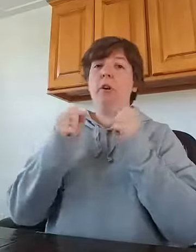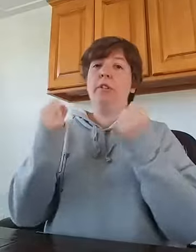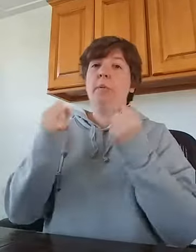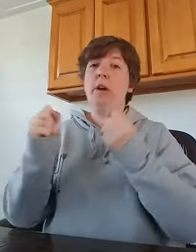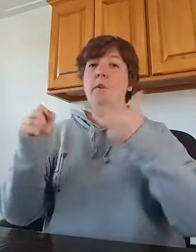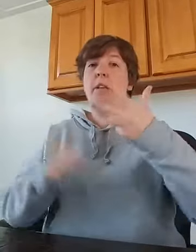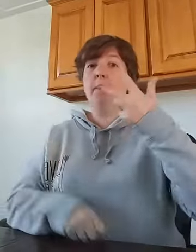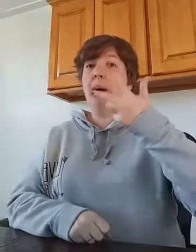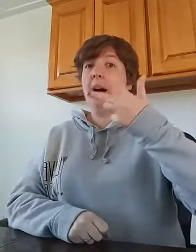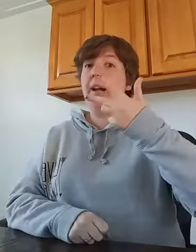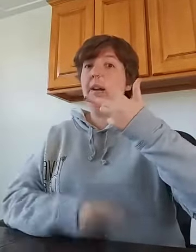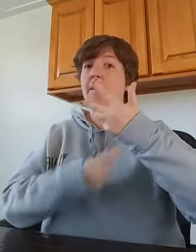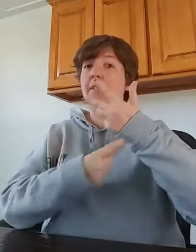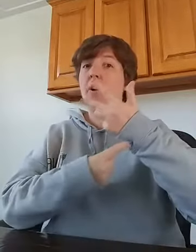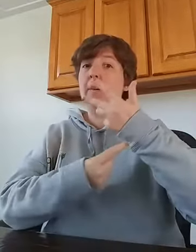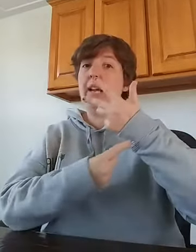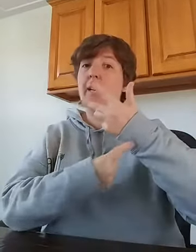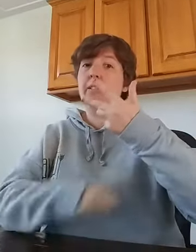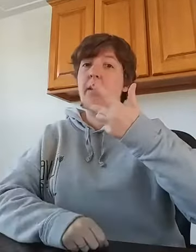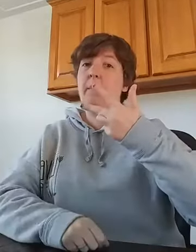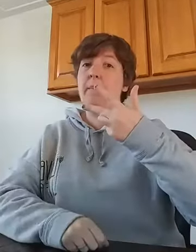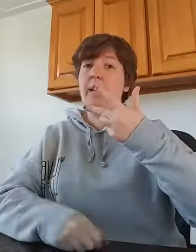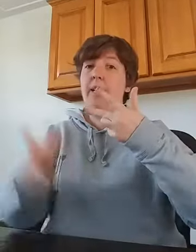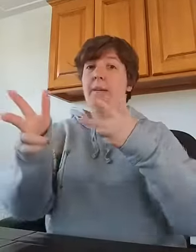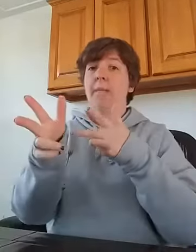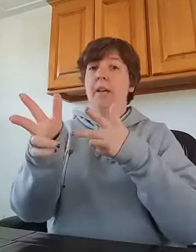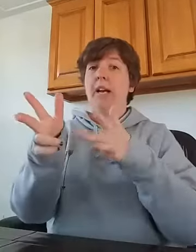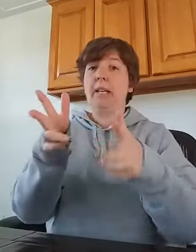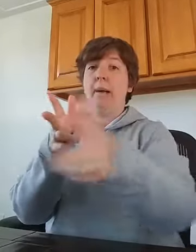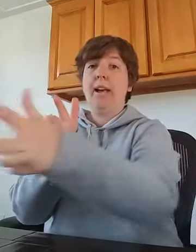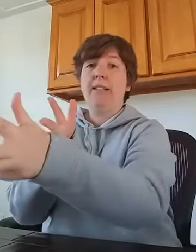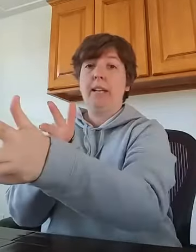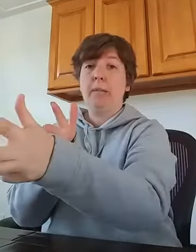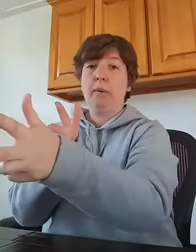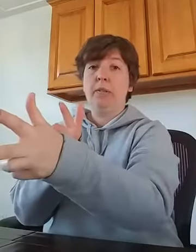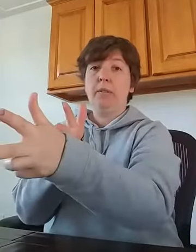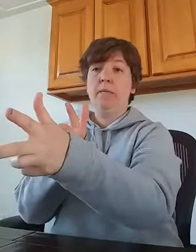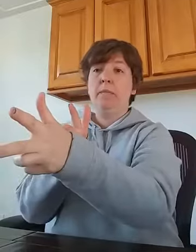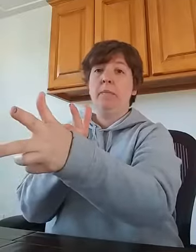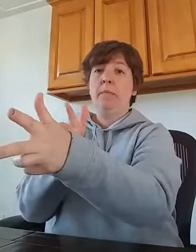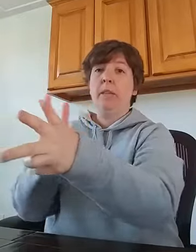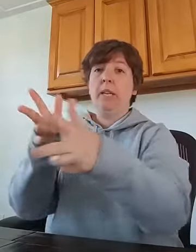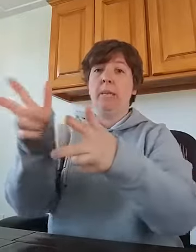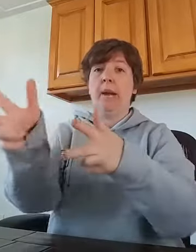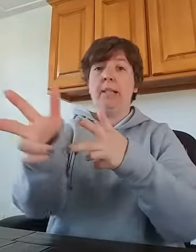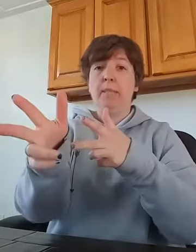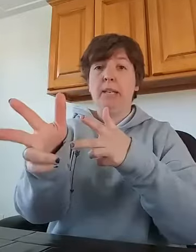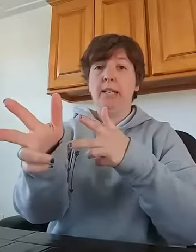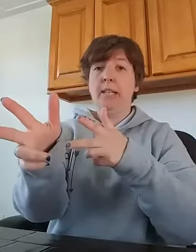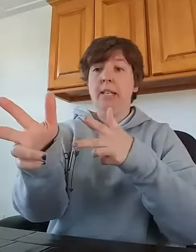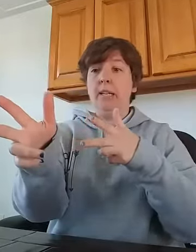in the road. My dominant hand is going to be me. I can pass the other person They can pass me. I